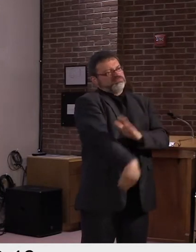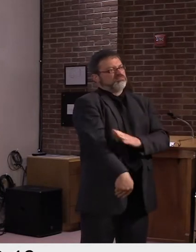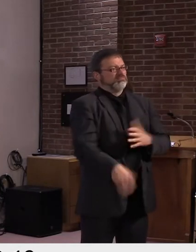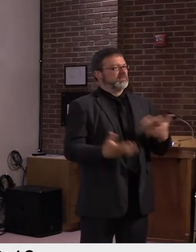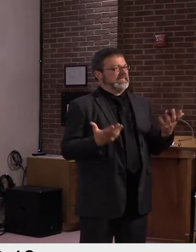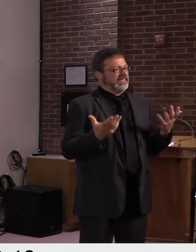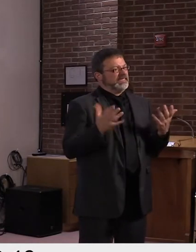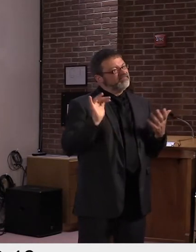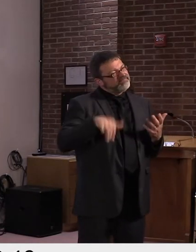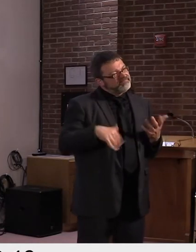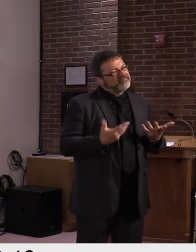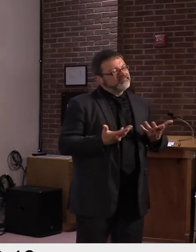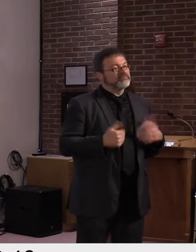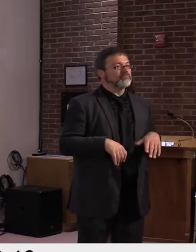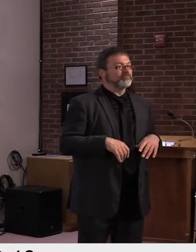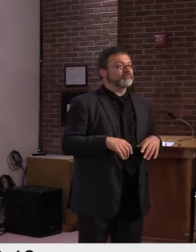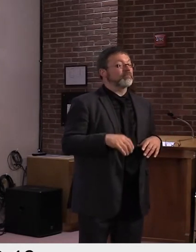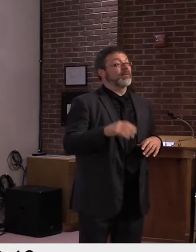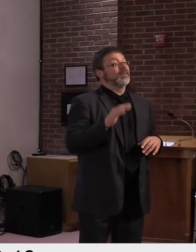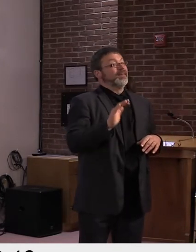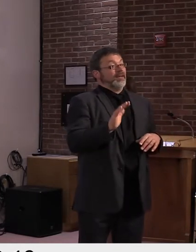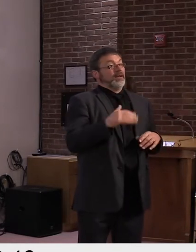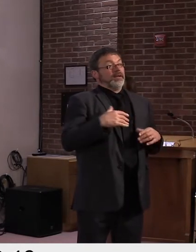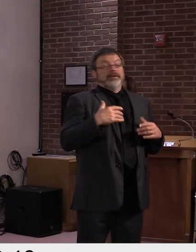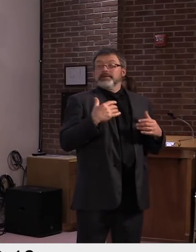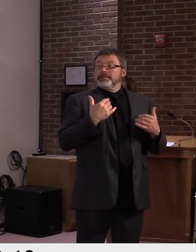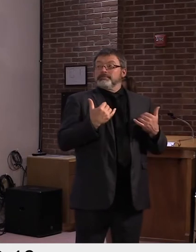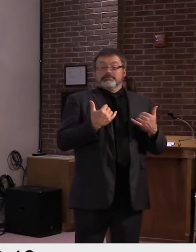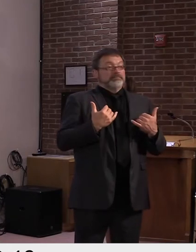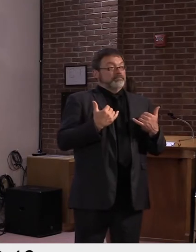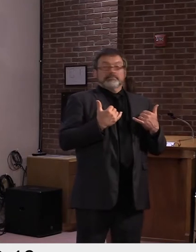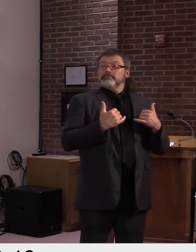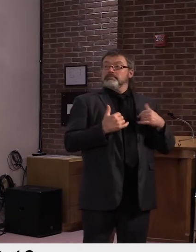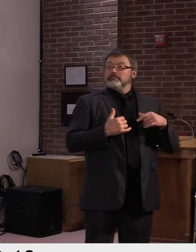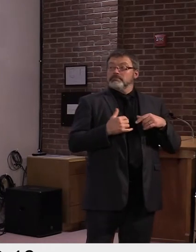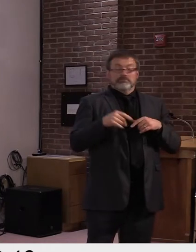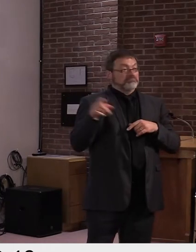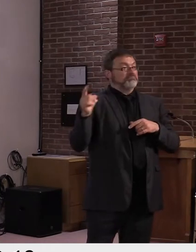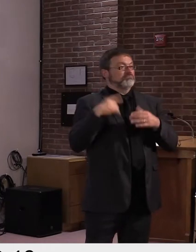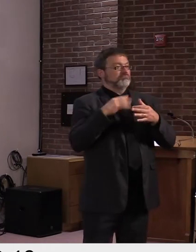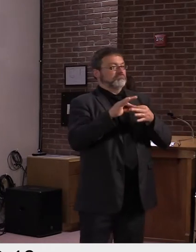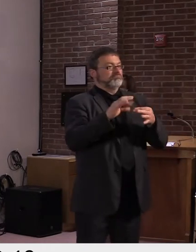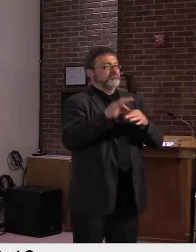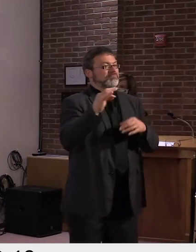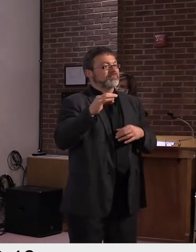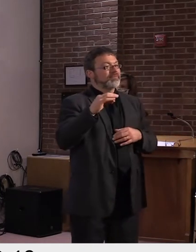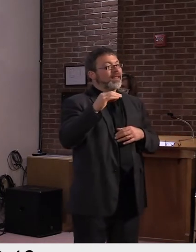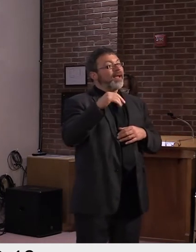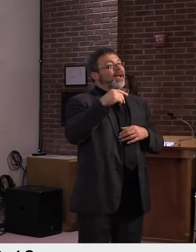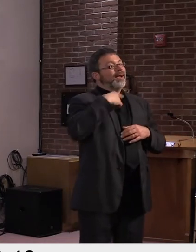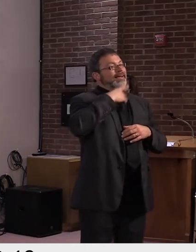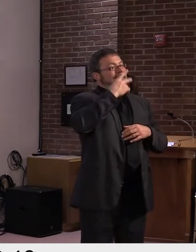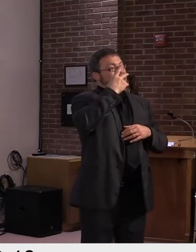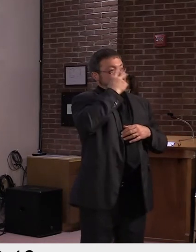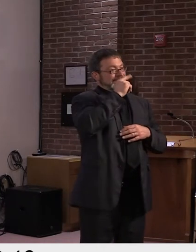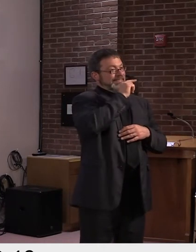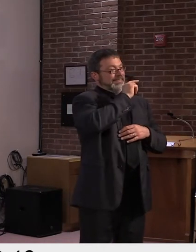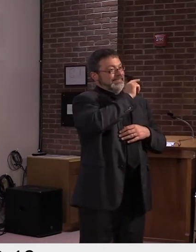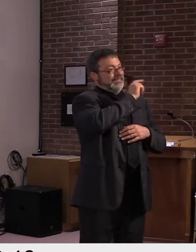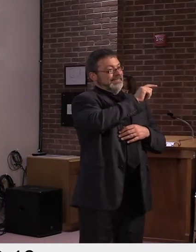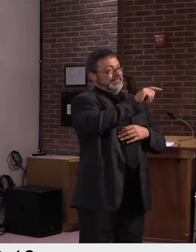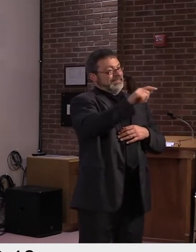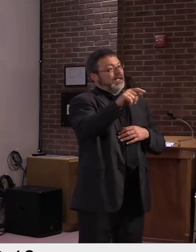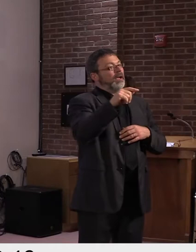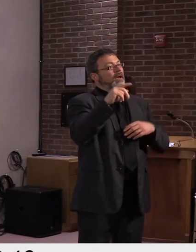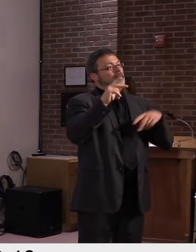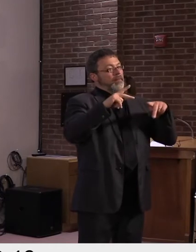to people who exploit things like pandemics. So certainly those who deal in drugs would find this